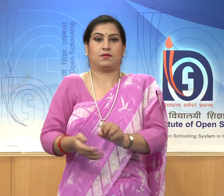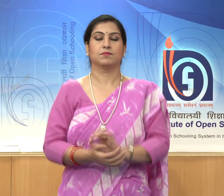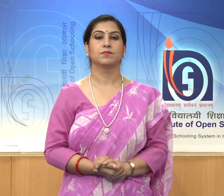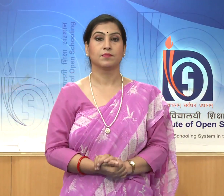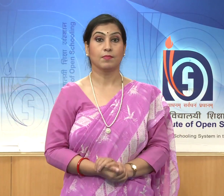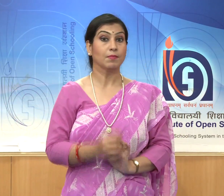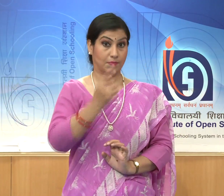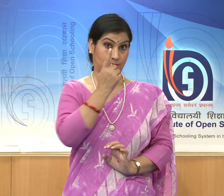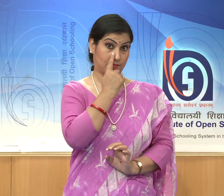A lady